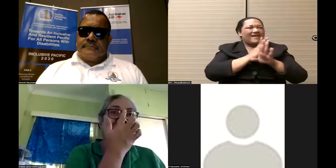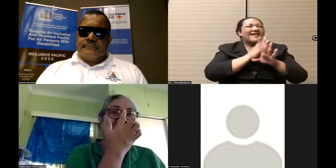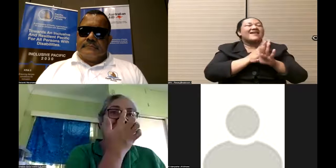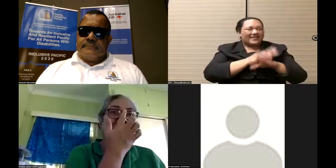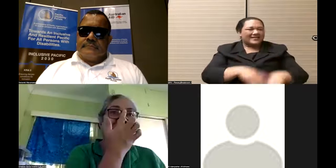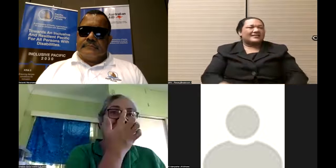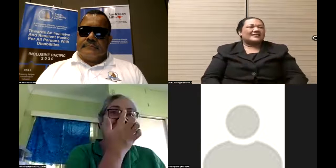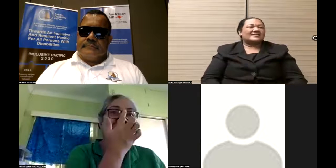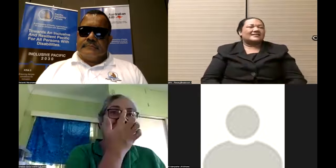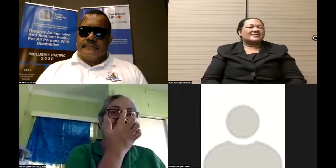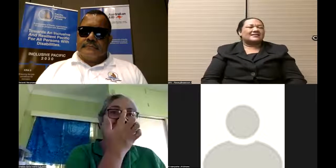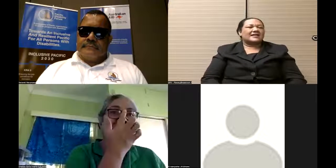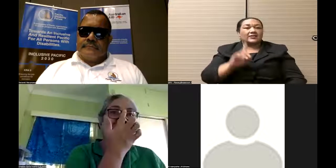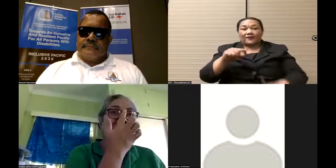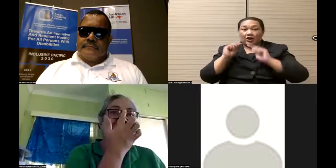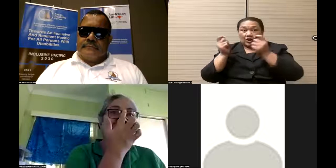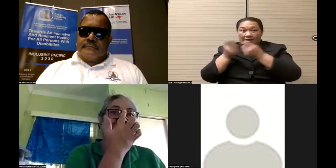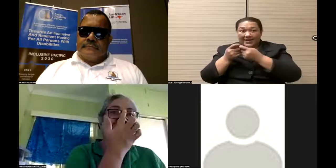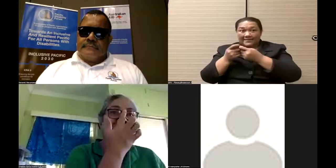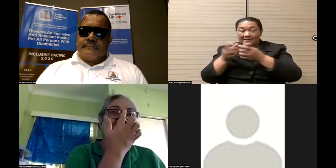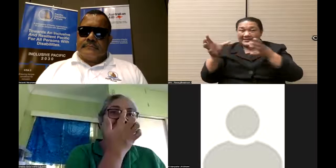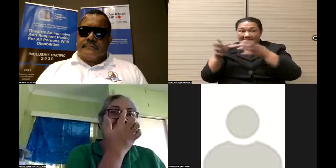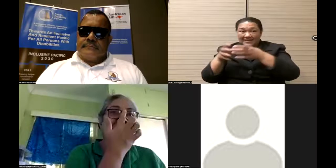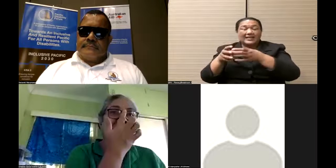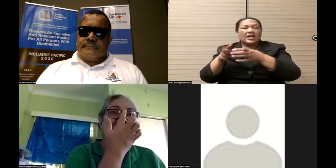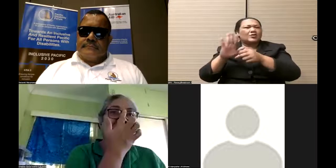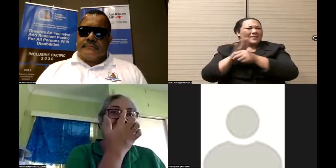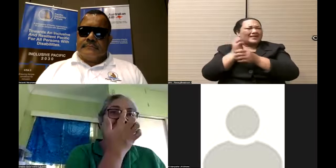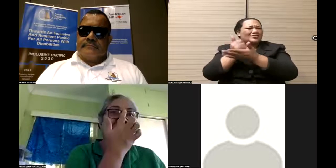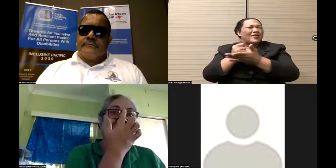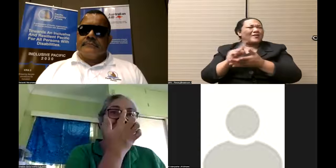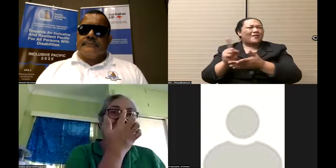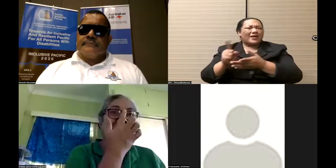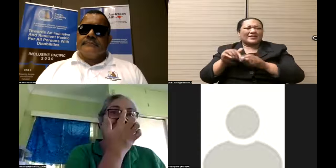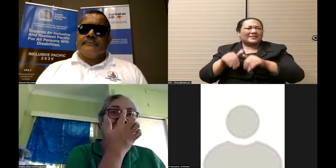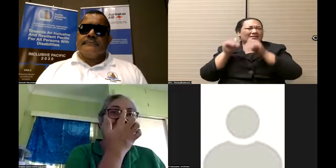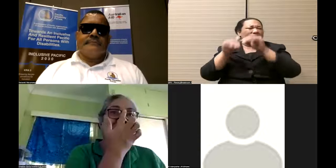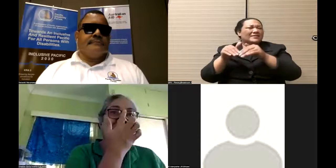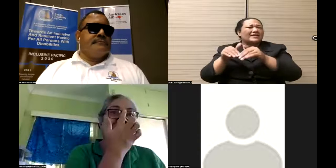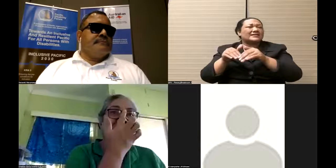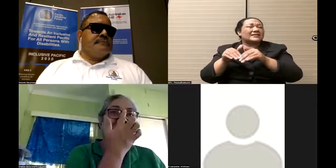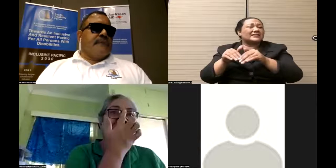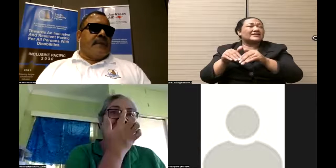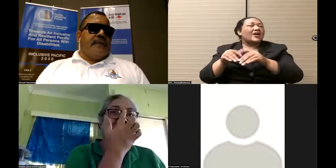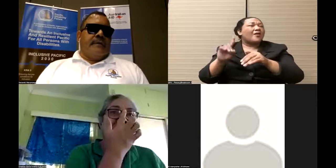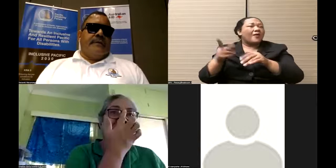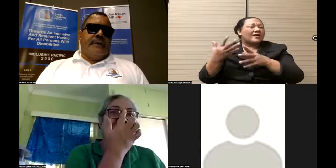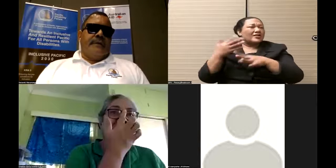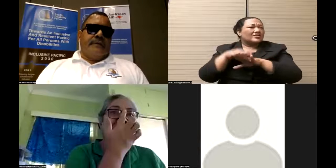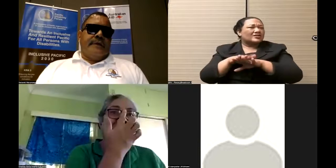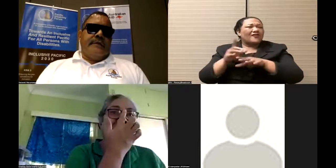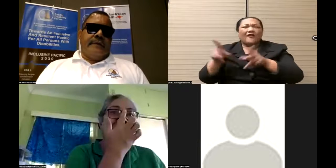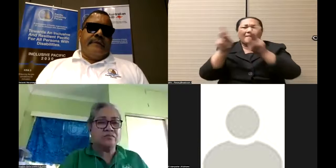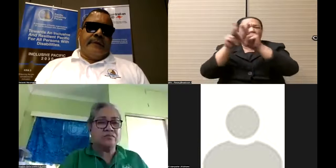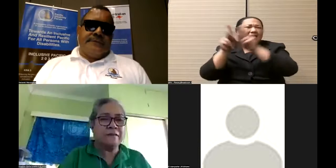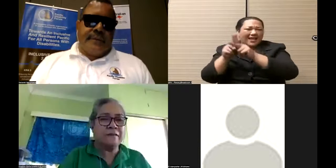make sure that participatory dialogue of partners is happening. Minaka Seta.